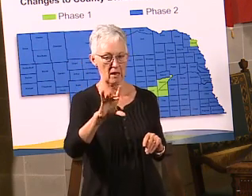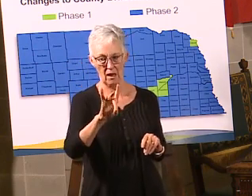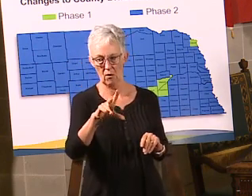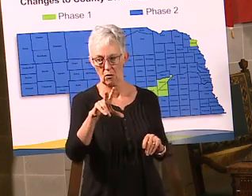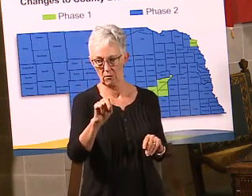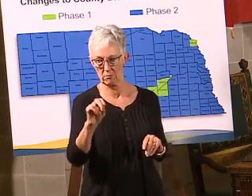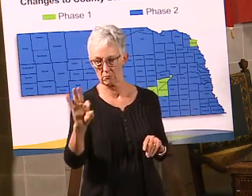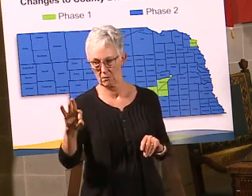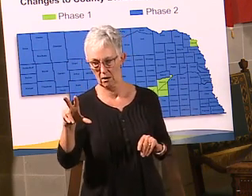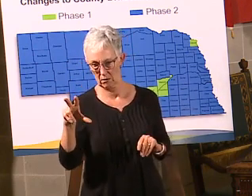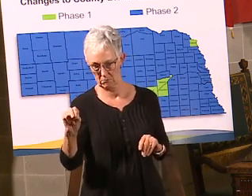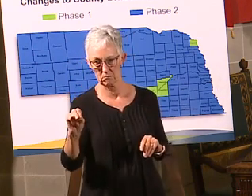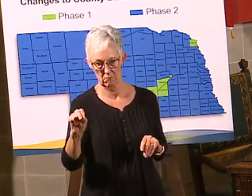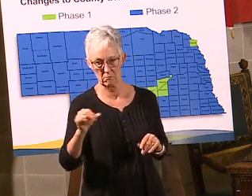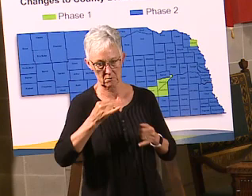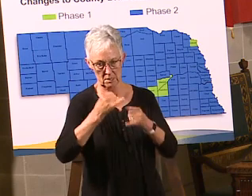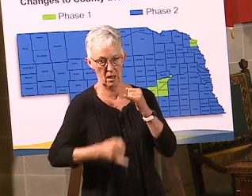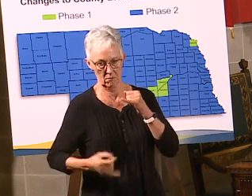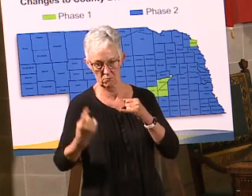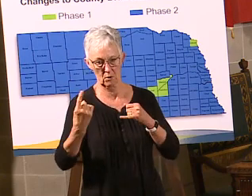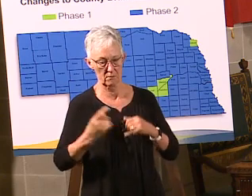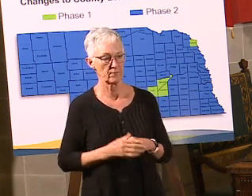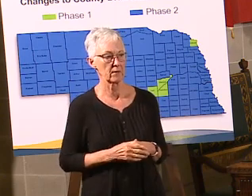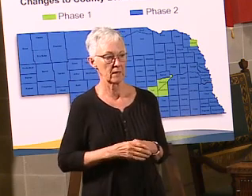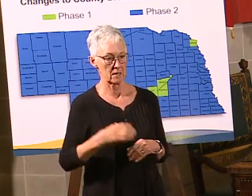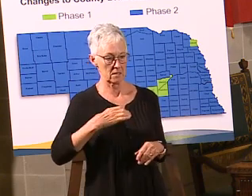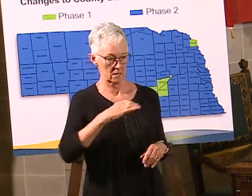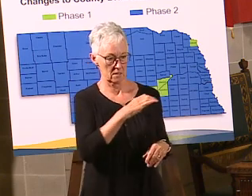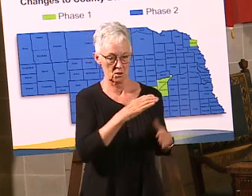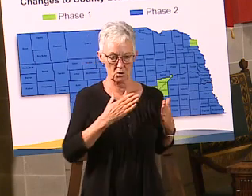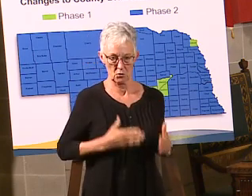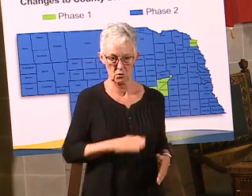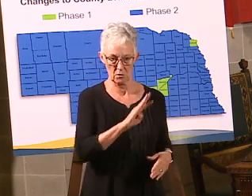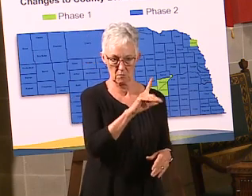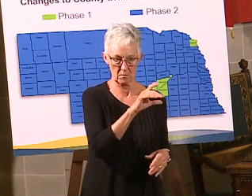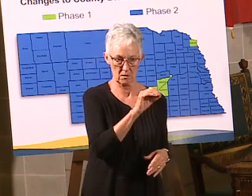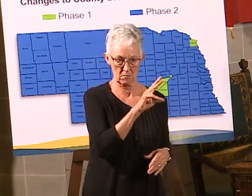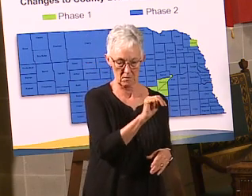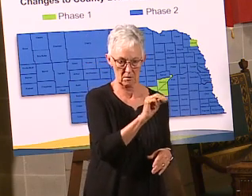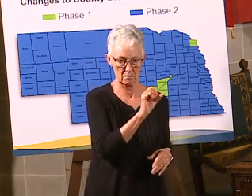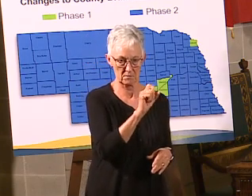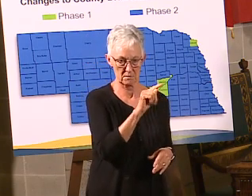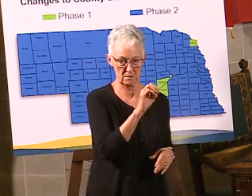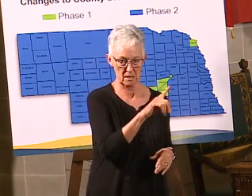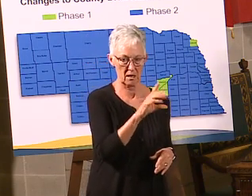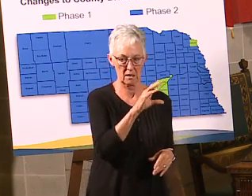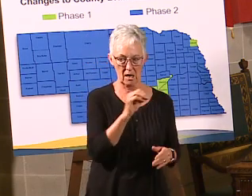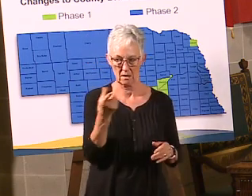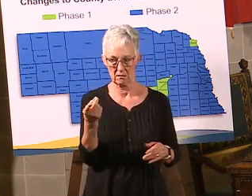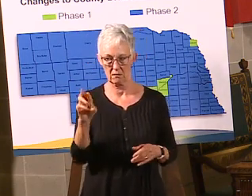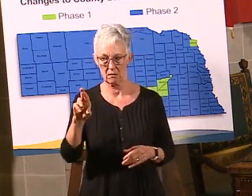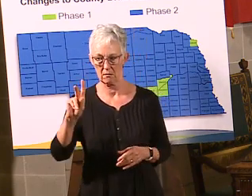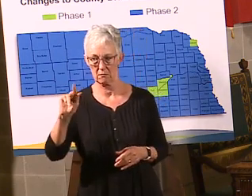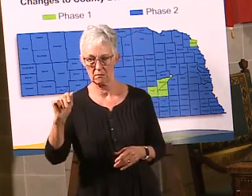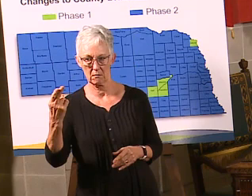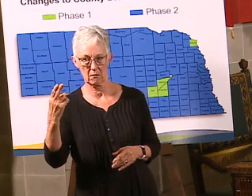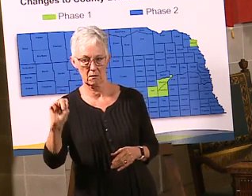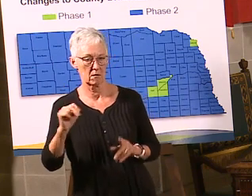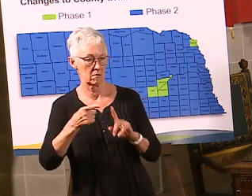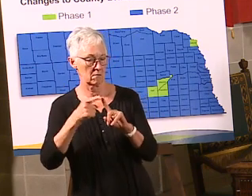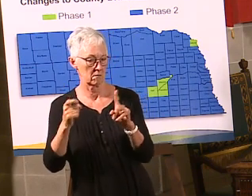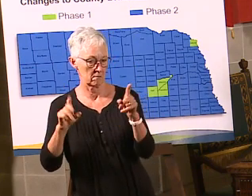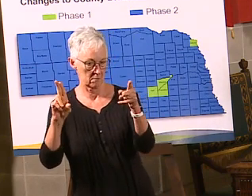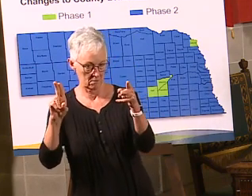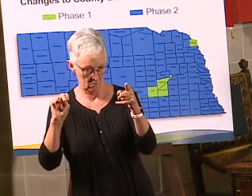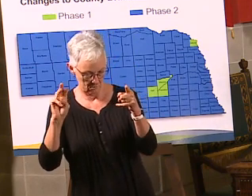to 9:30. Commissioner Bloomstead is going to be joining us, as well as Dr. Ali Khan from UNMC, so should have a good lineup there to be able to